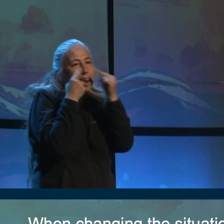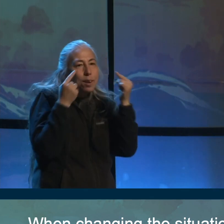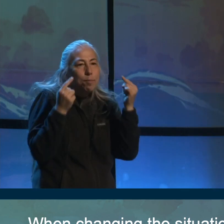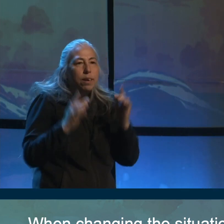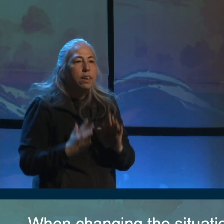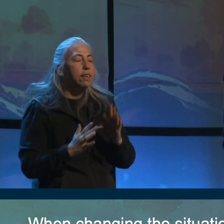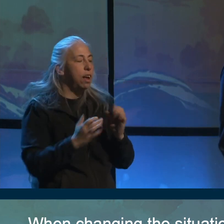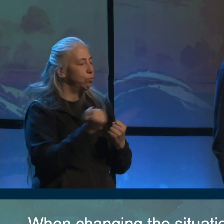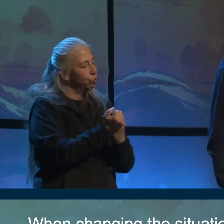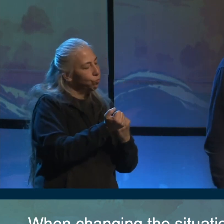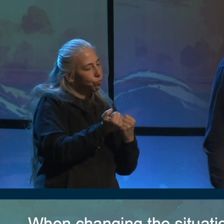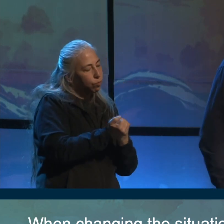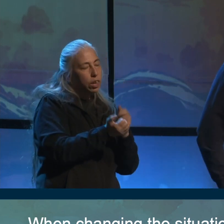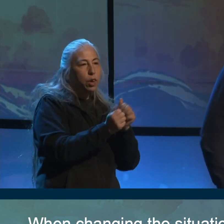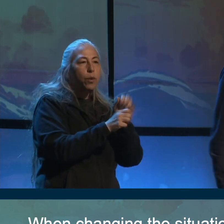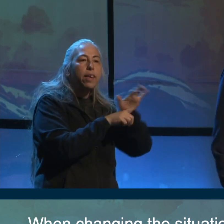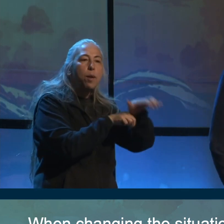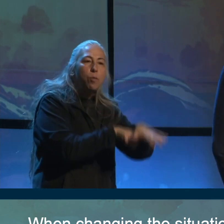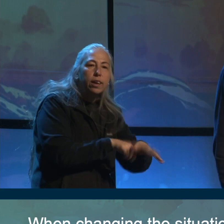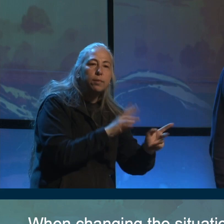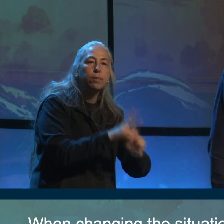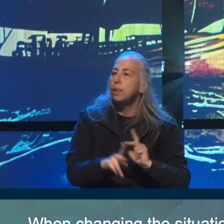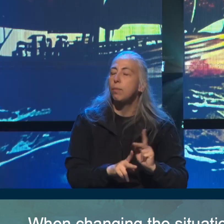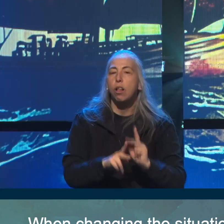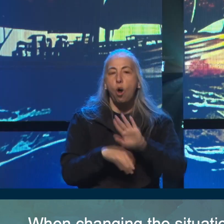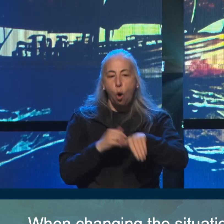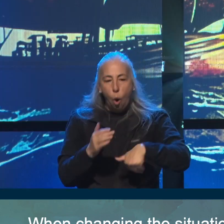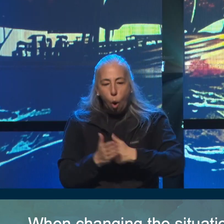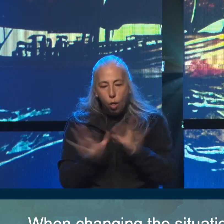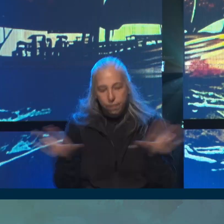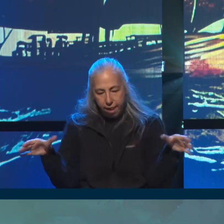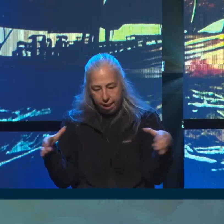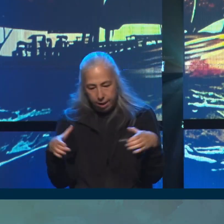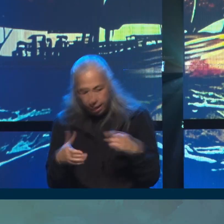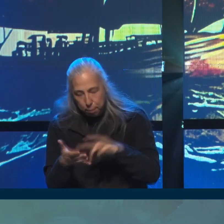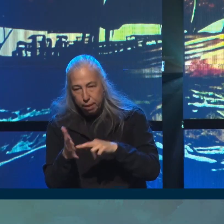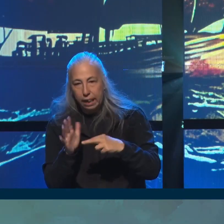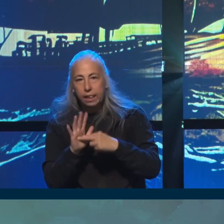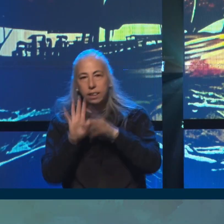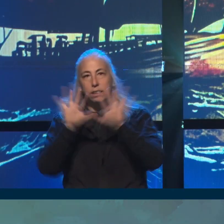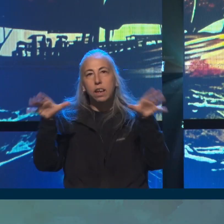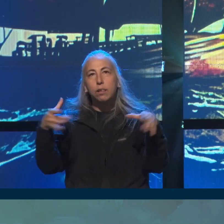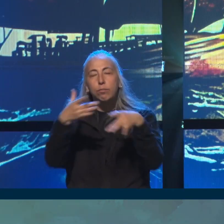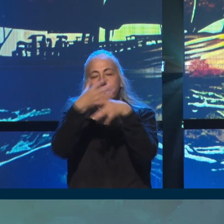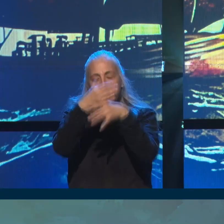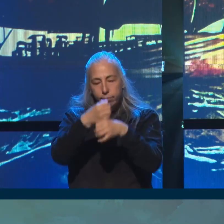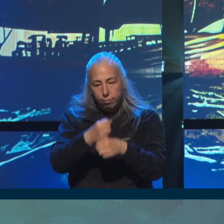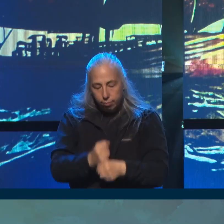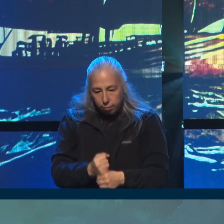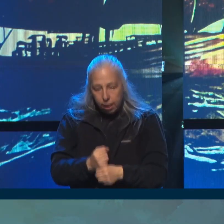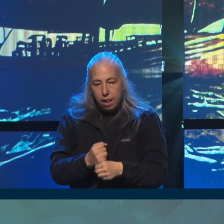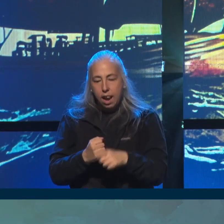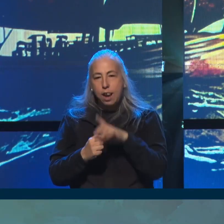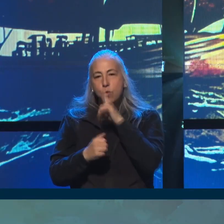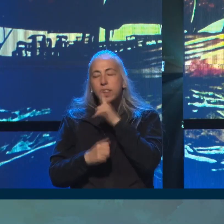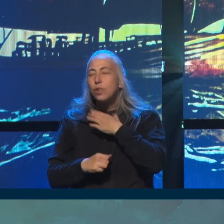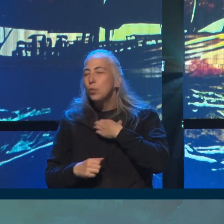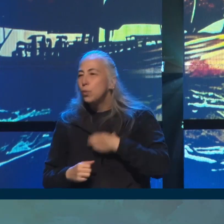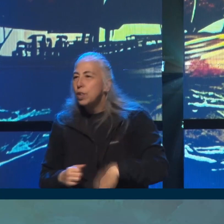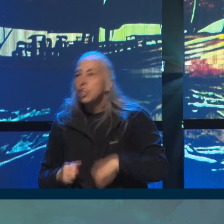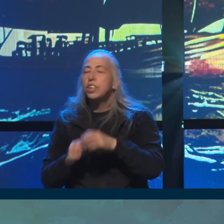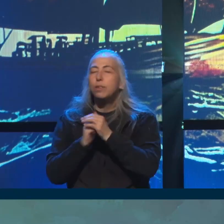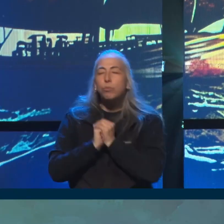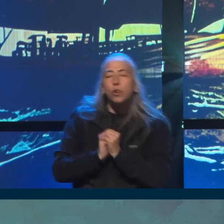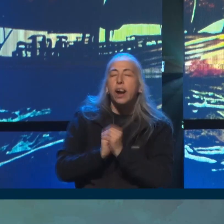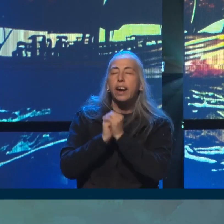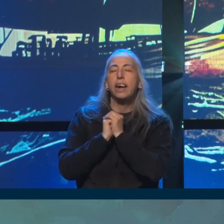the oppressed, what all of this is bringing and coming about. And he's asking and he's praying and he's wishing and he's desiring that there would be some